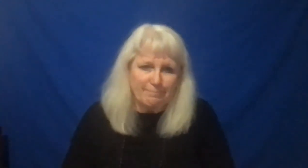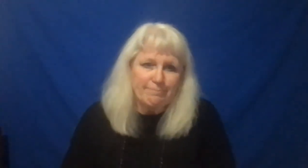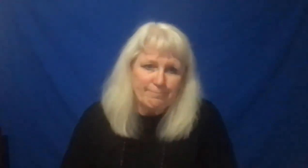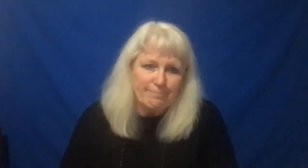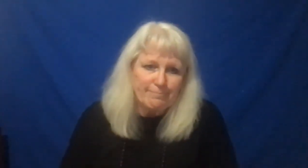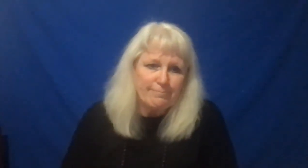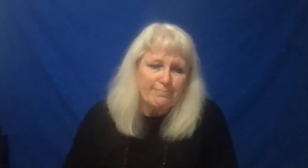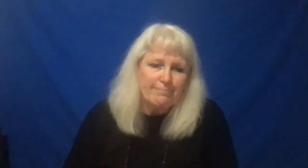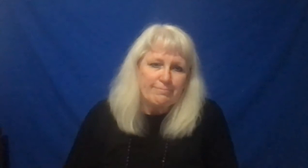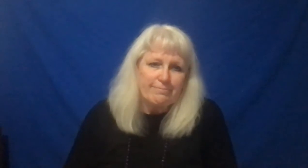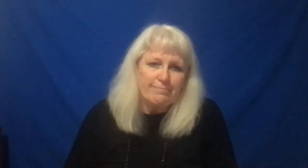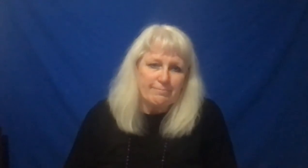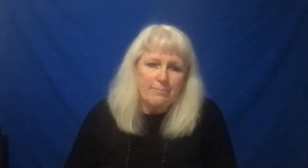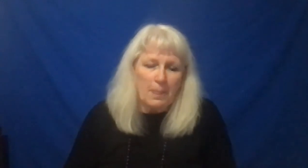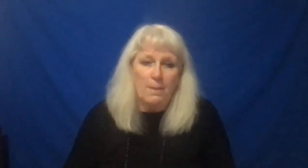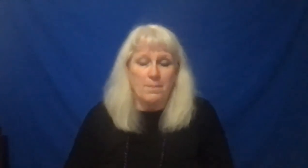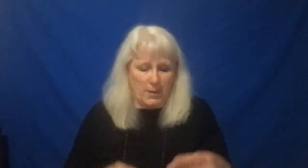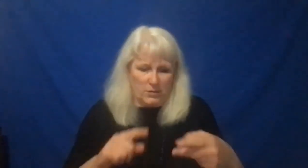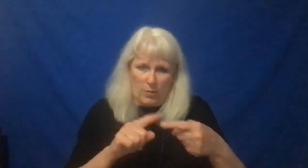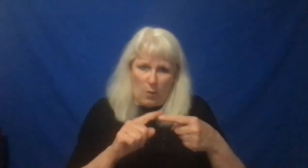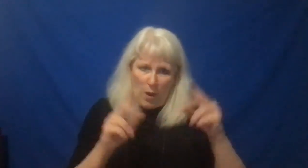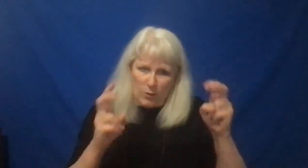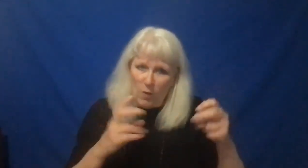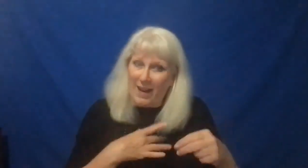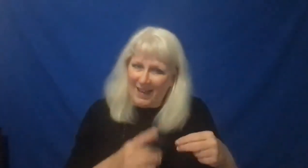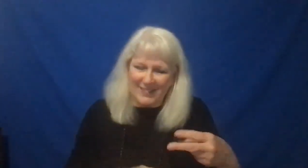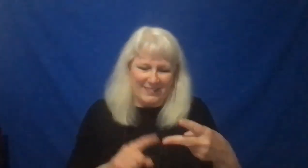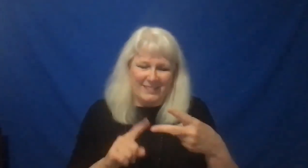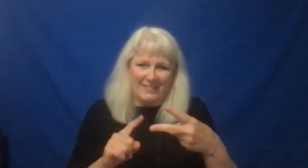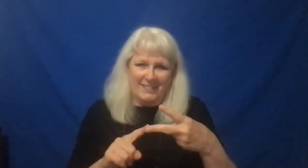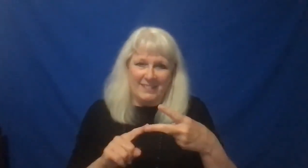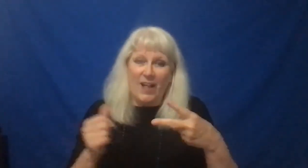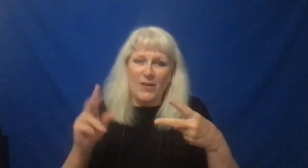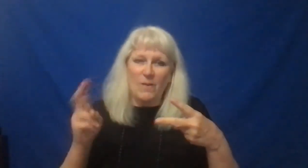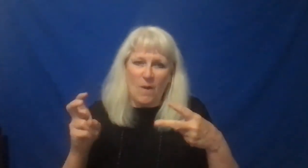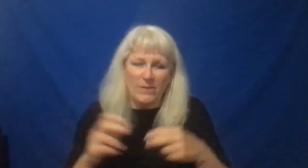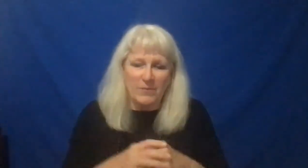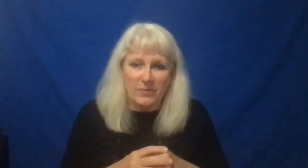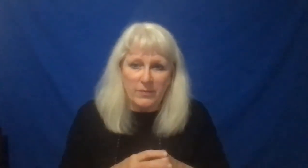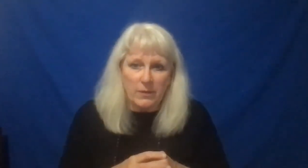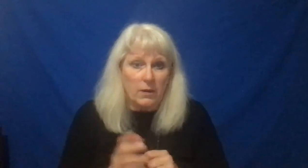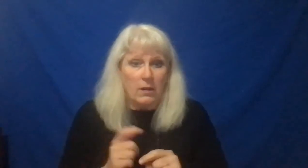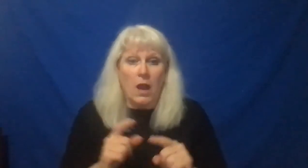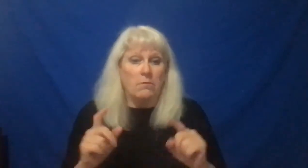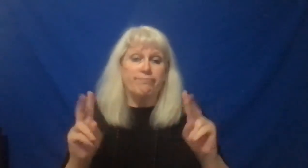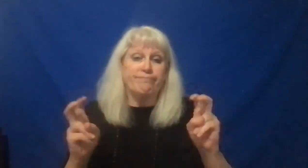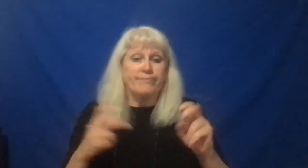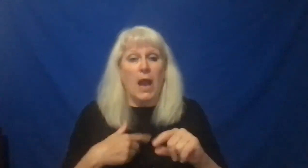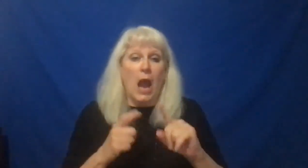And another quote of service. I go to a lot of meetings. I get there early